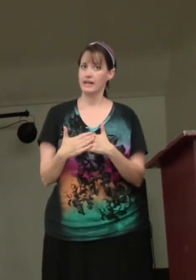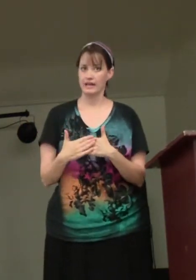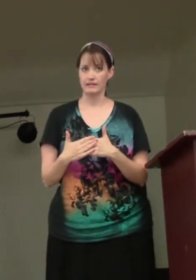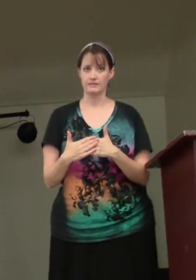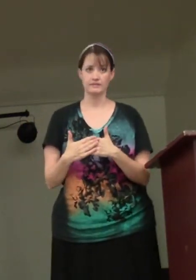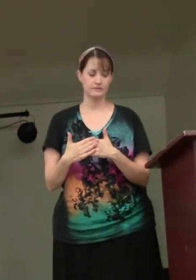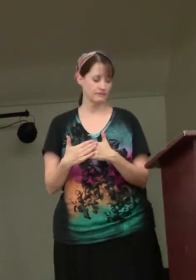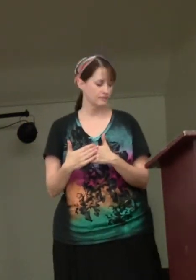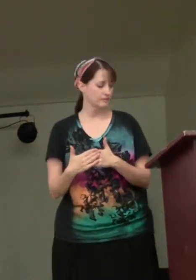thing.